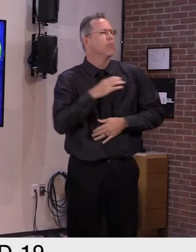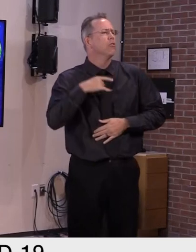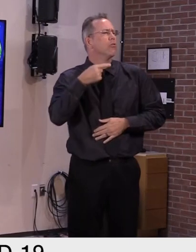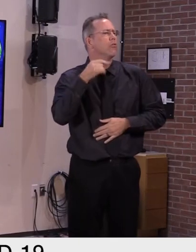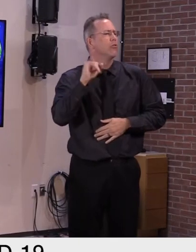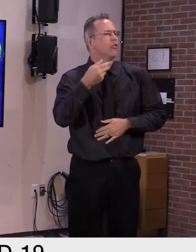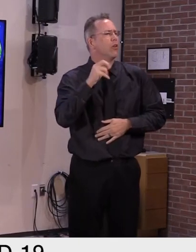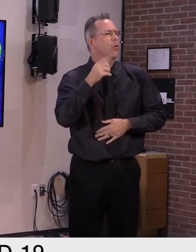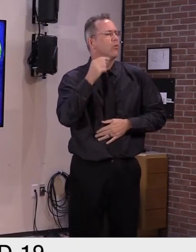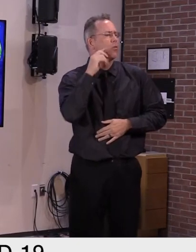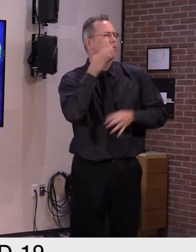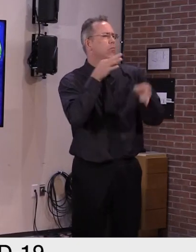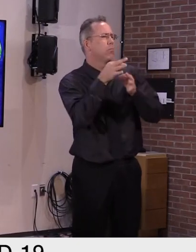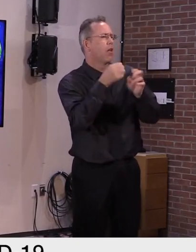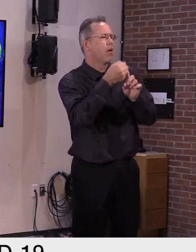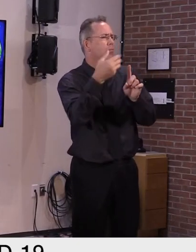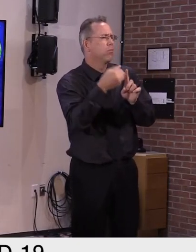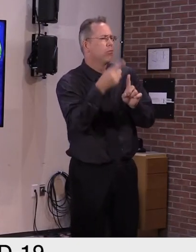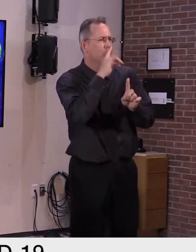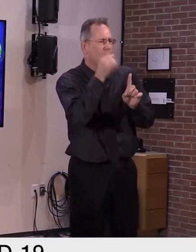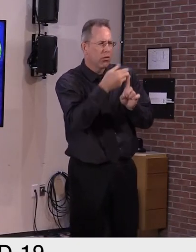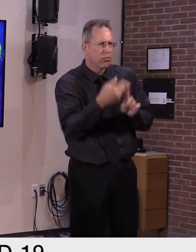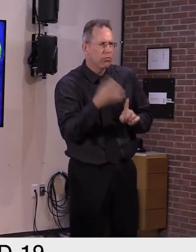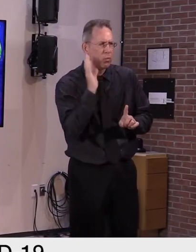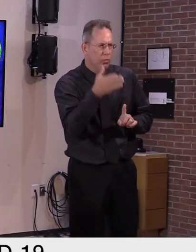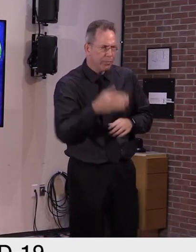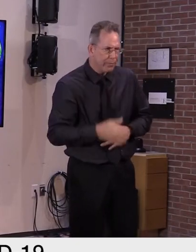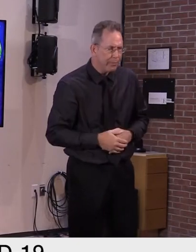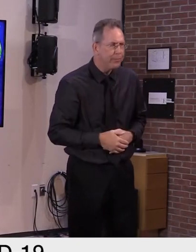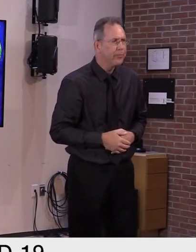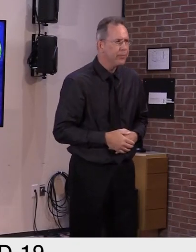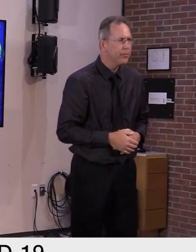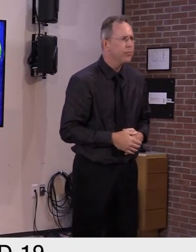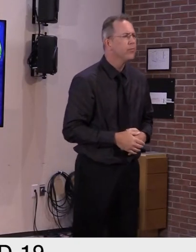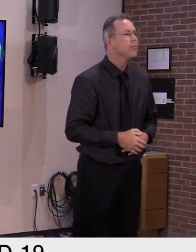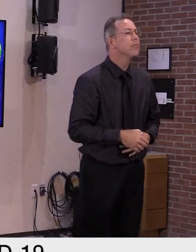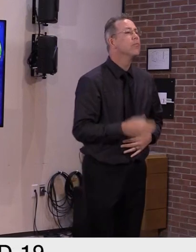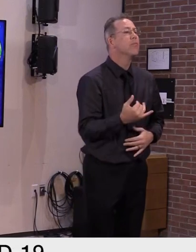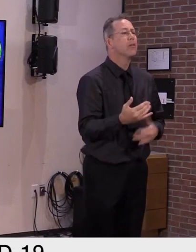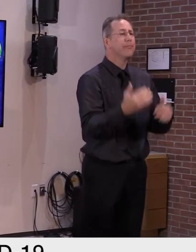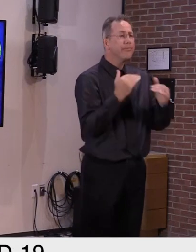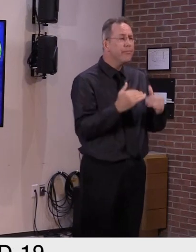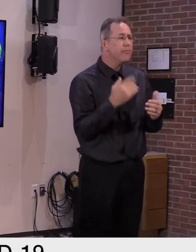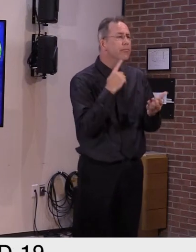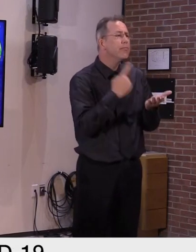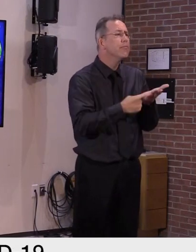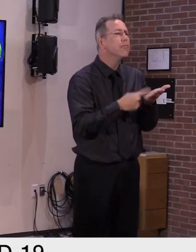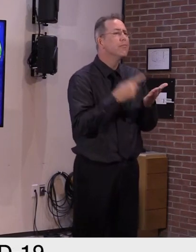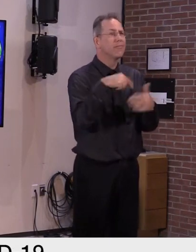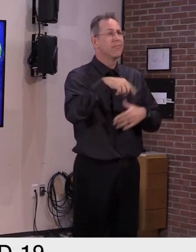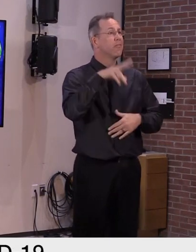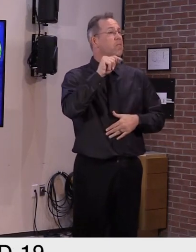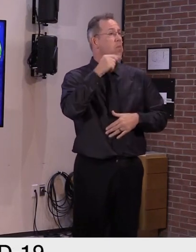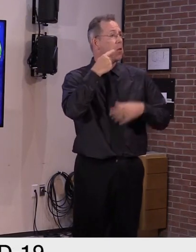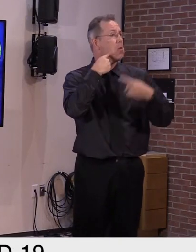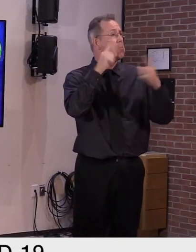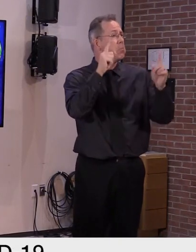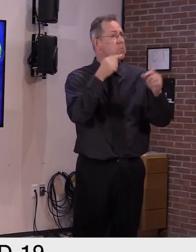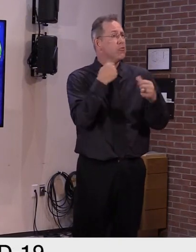pandemic. We've talked a lot about Vermont's success in suppressing this virus, and that's